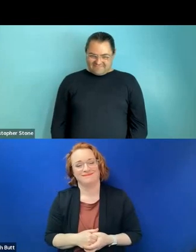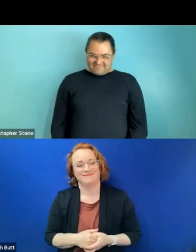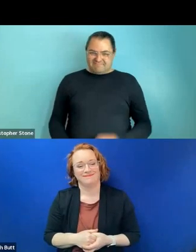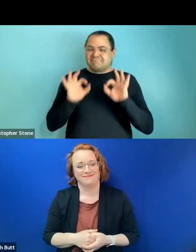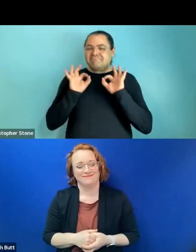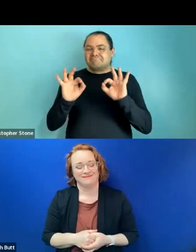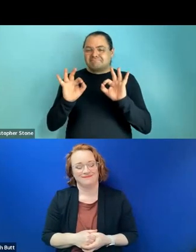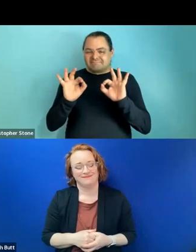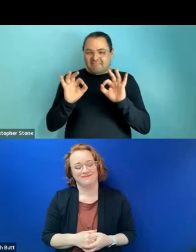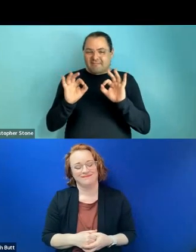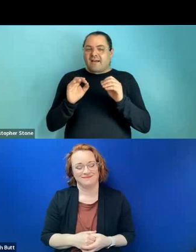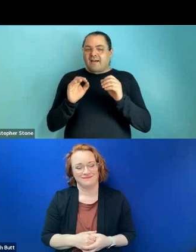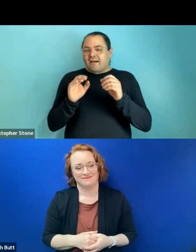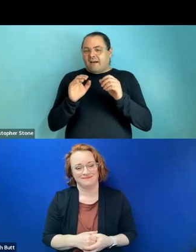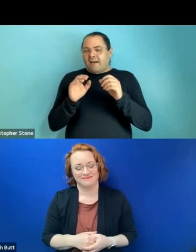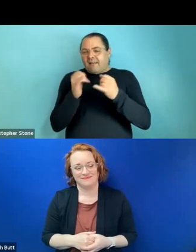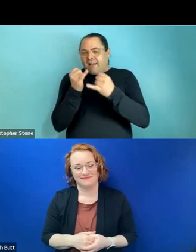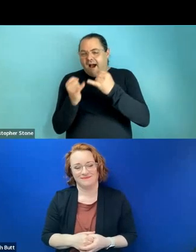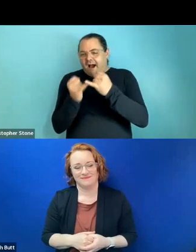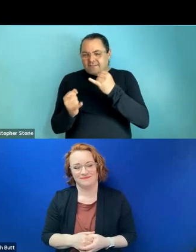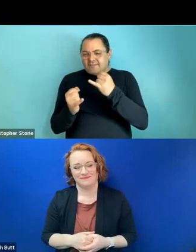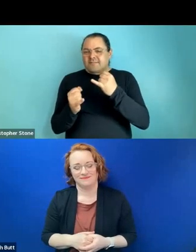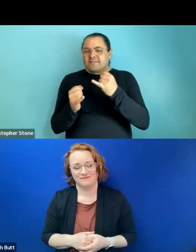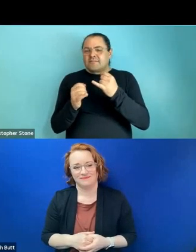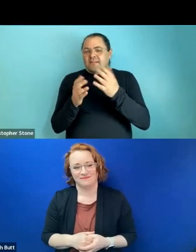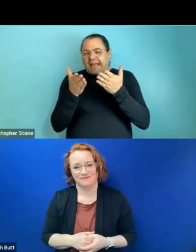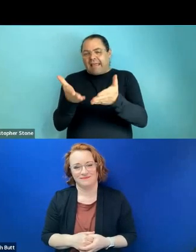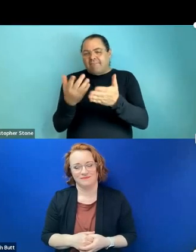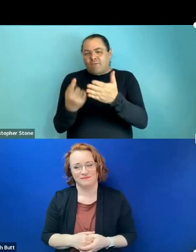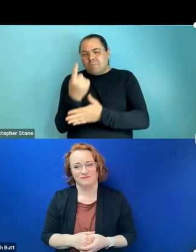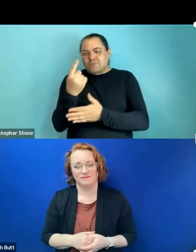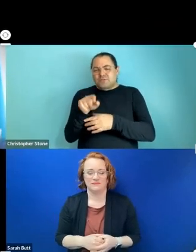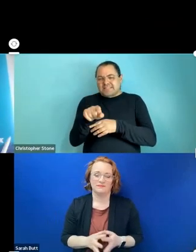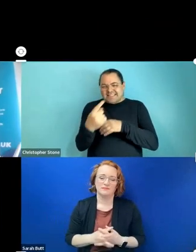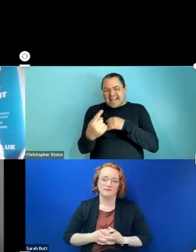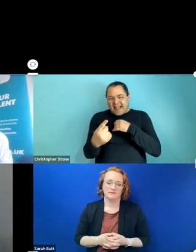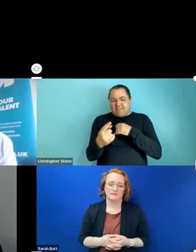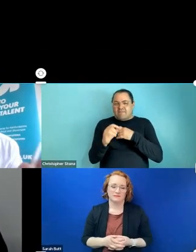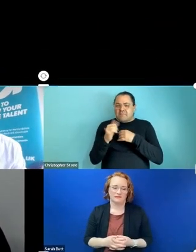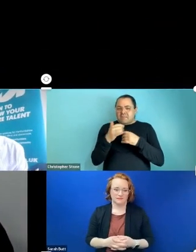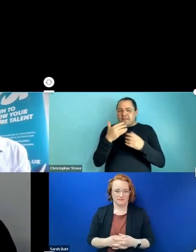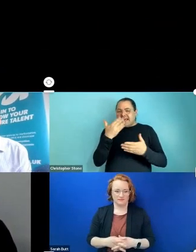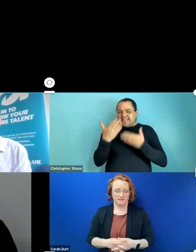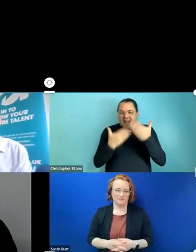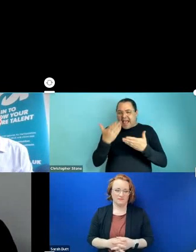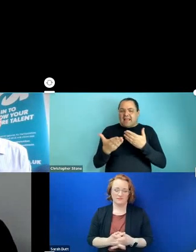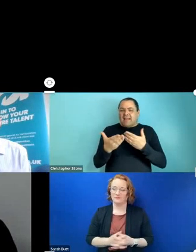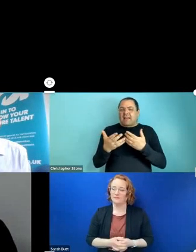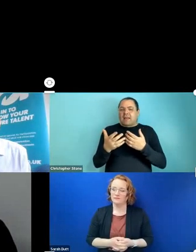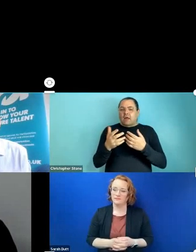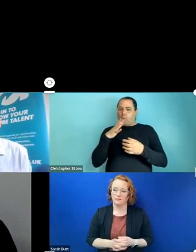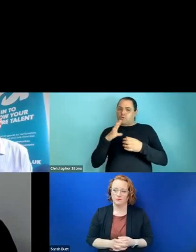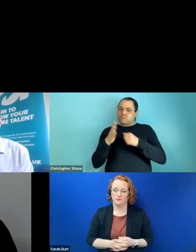Brilliant. Look, before we go, I just want to give you the opportunity, Jenny, to explain to people where they might want to go to find